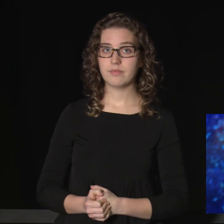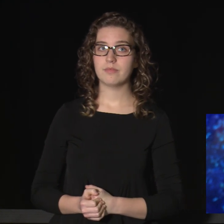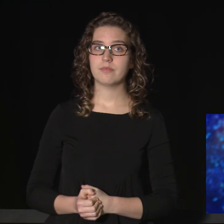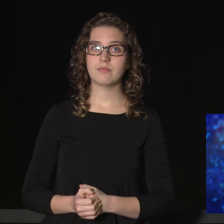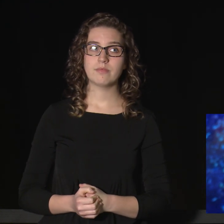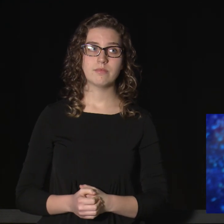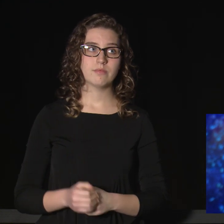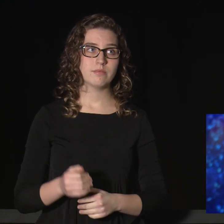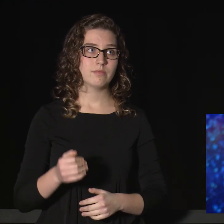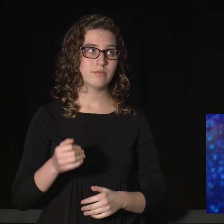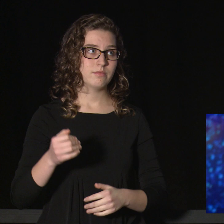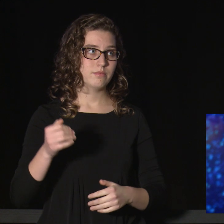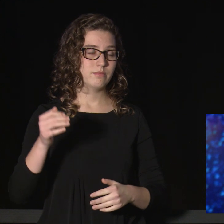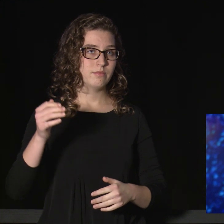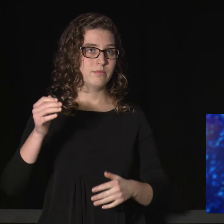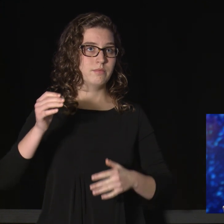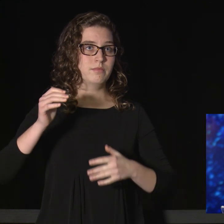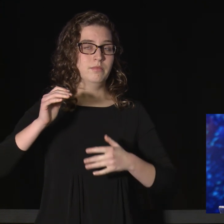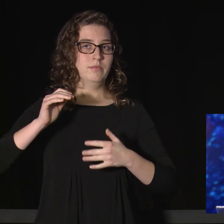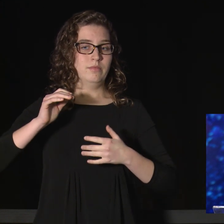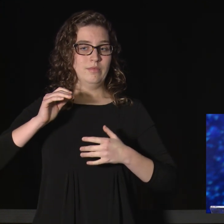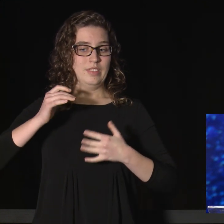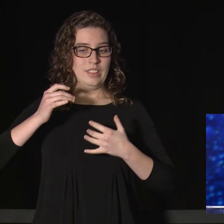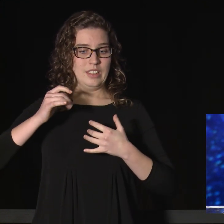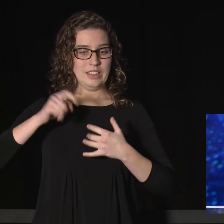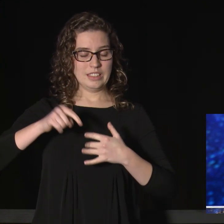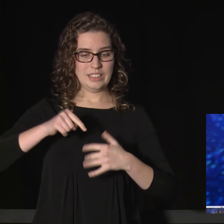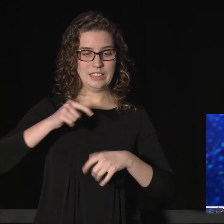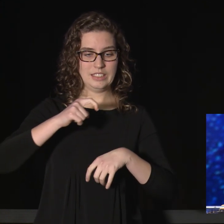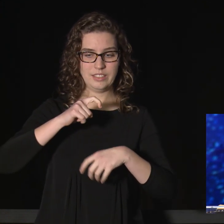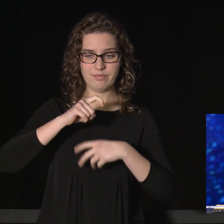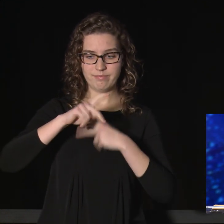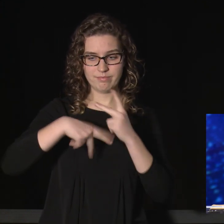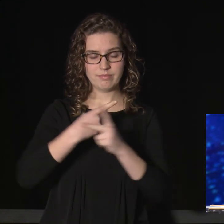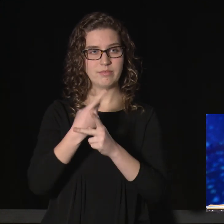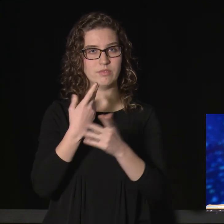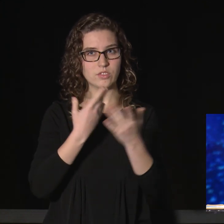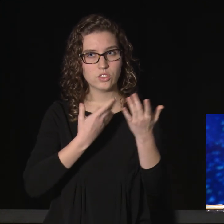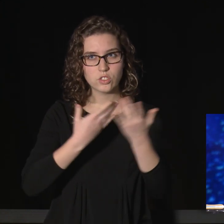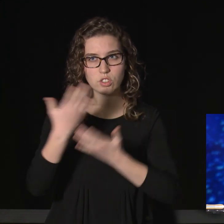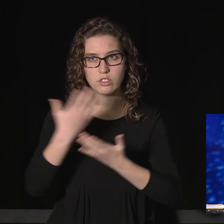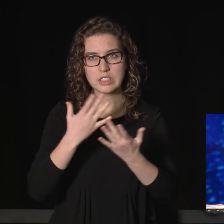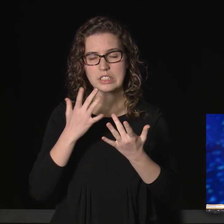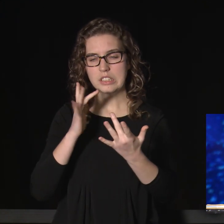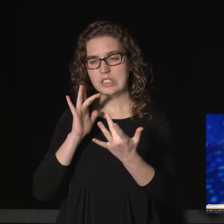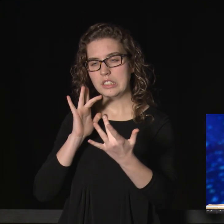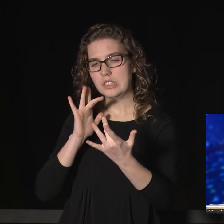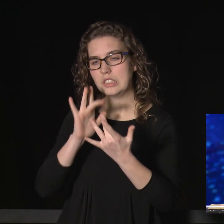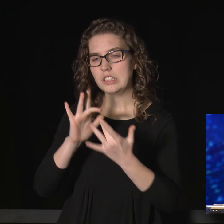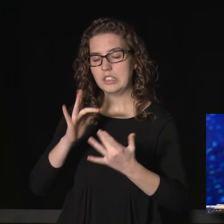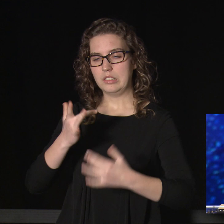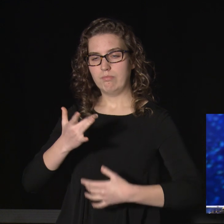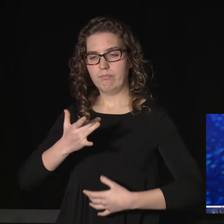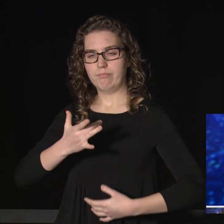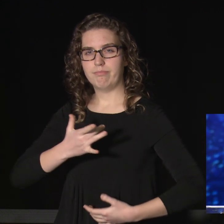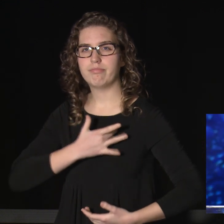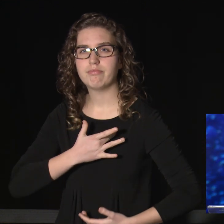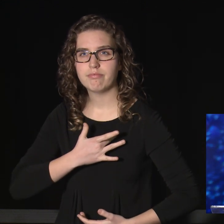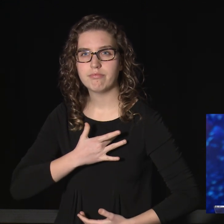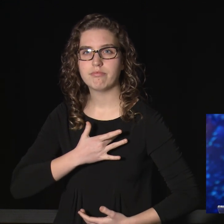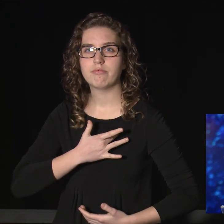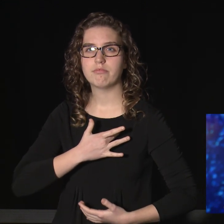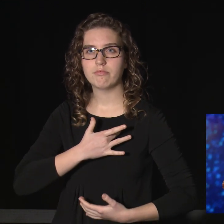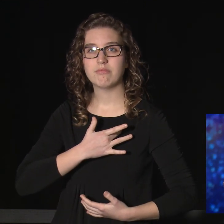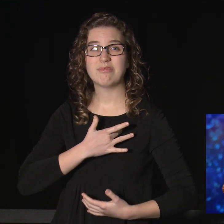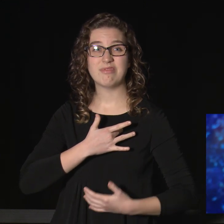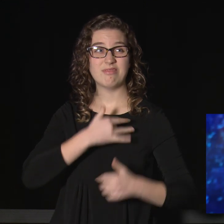Beloved, this type of service that reaches the heart is what each